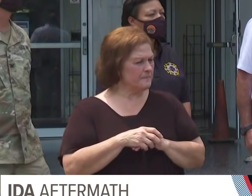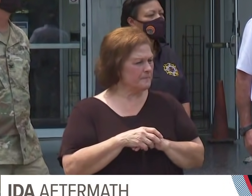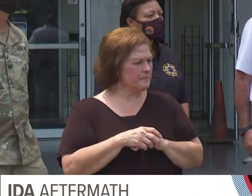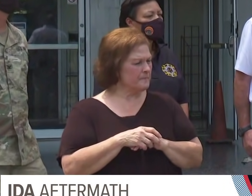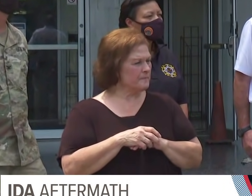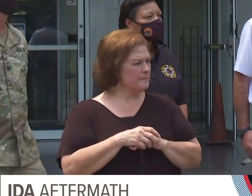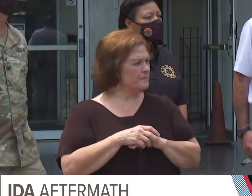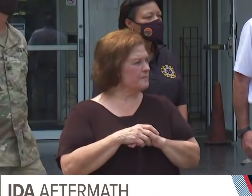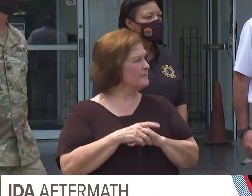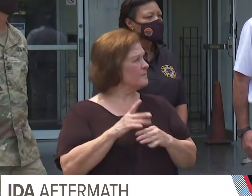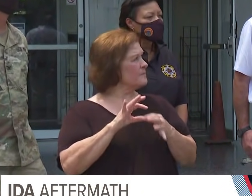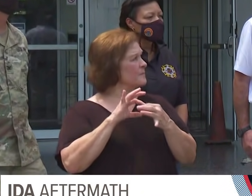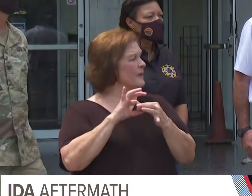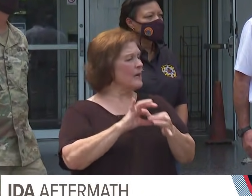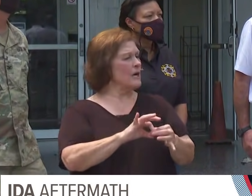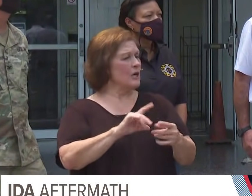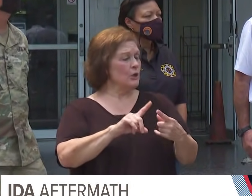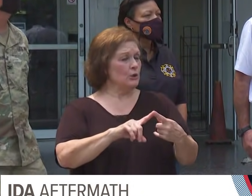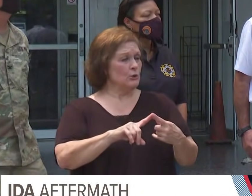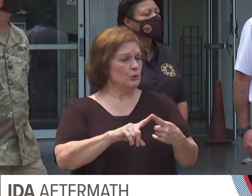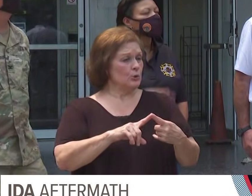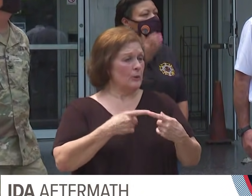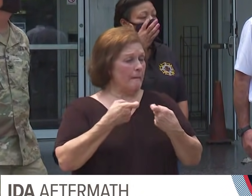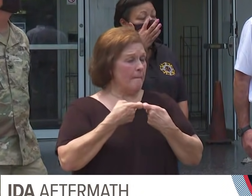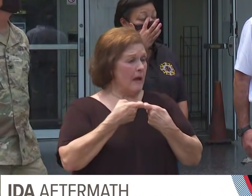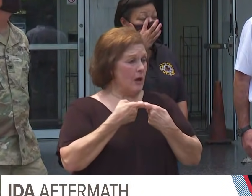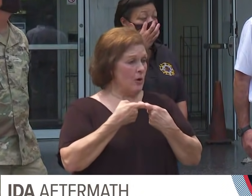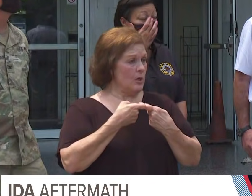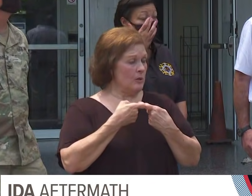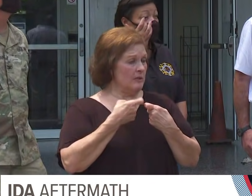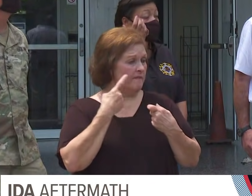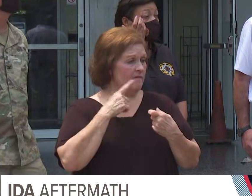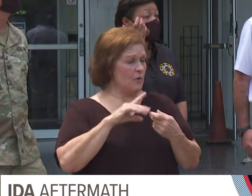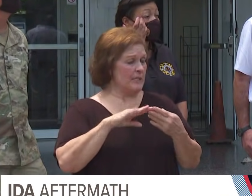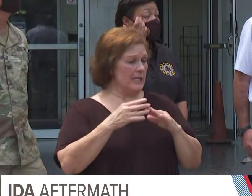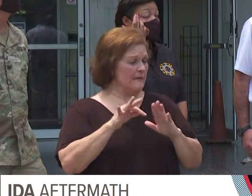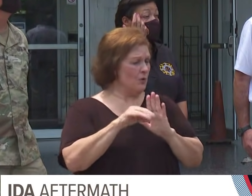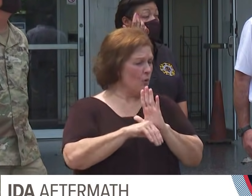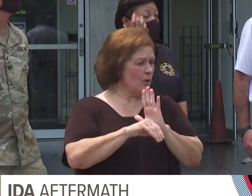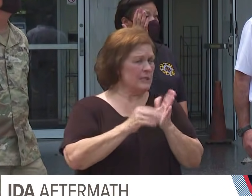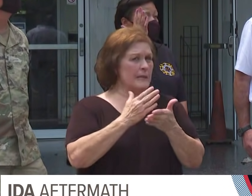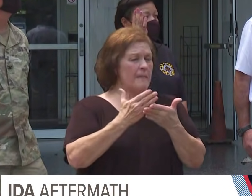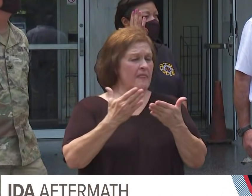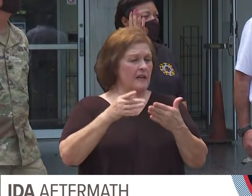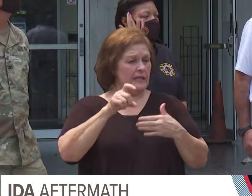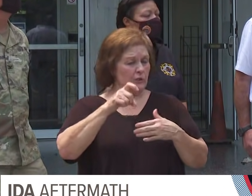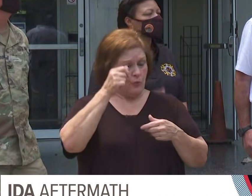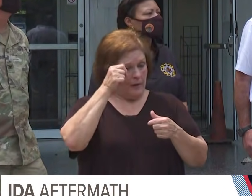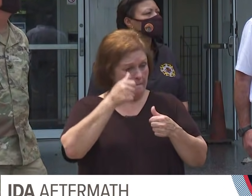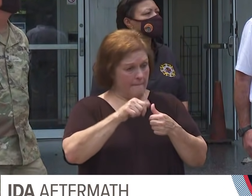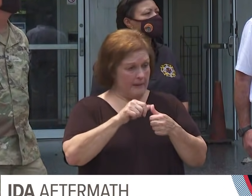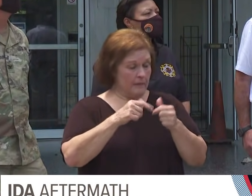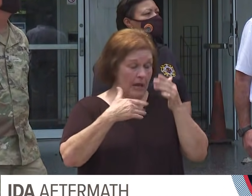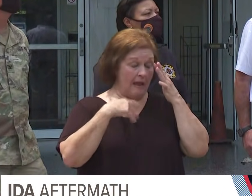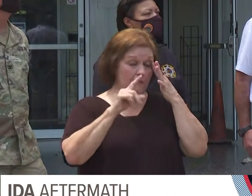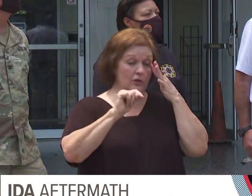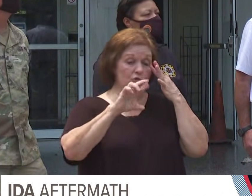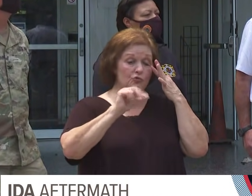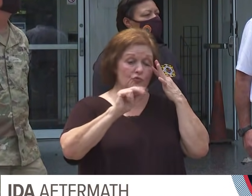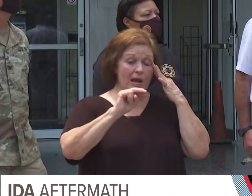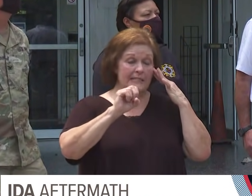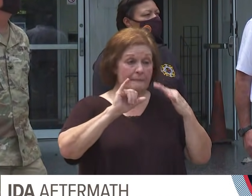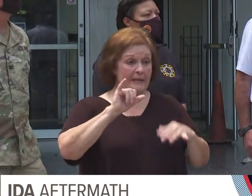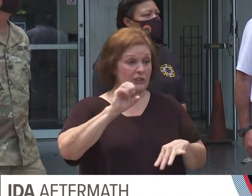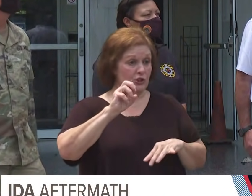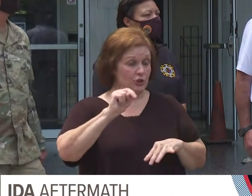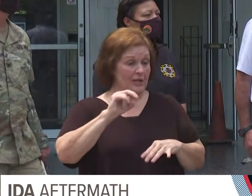So with regard to power in the city of New Orleans, there's a couple things to remember. There's transmission, which is